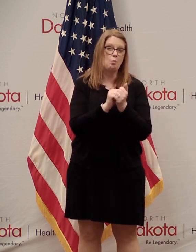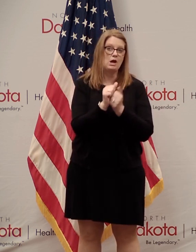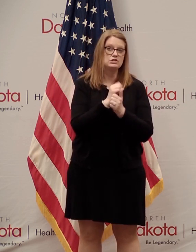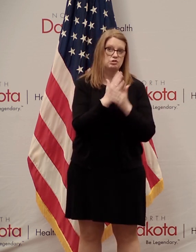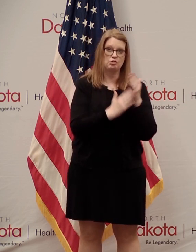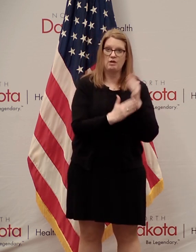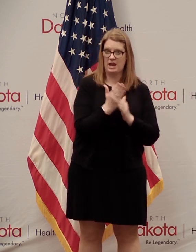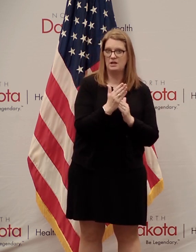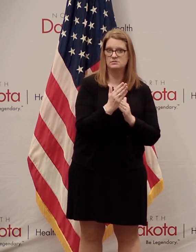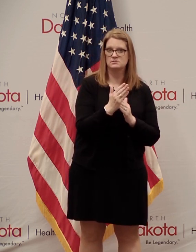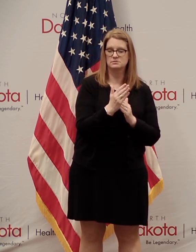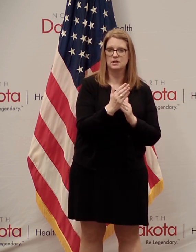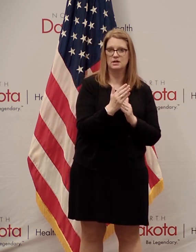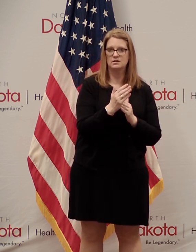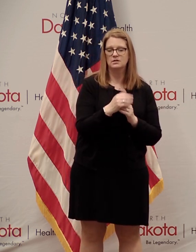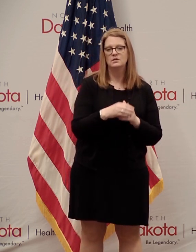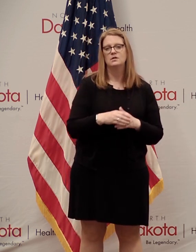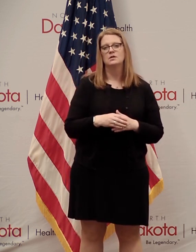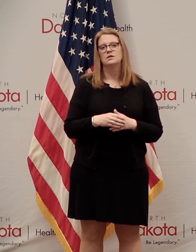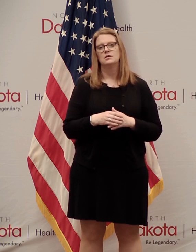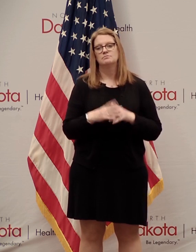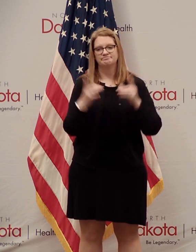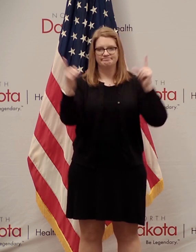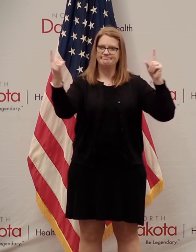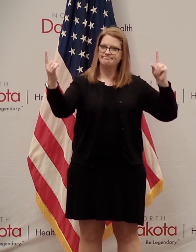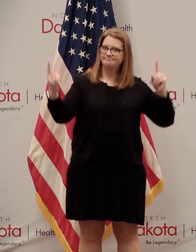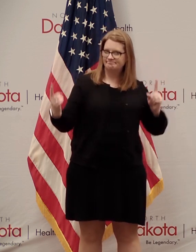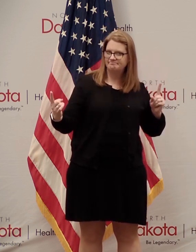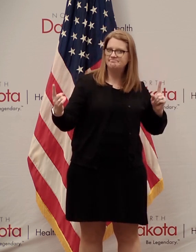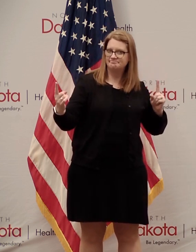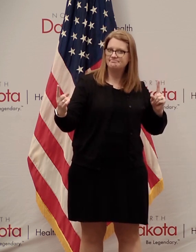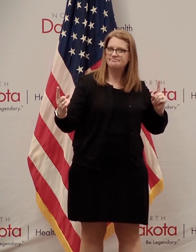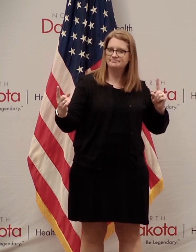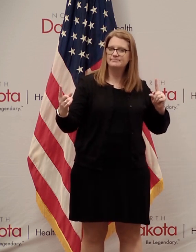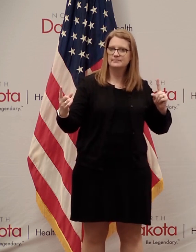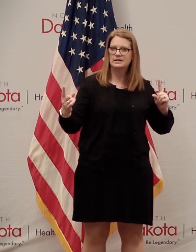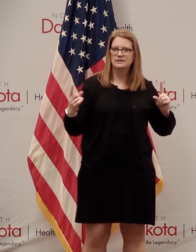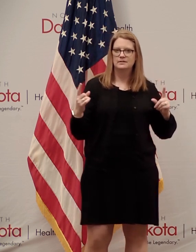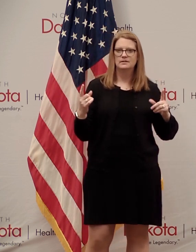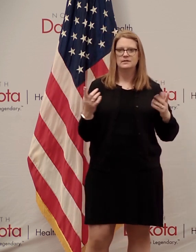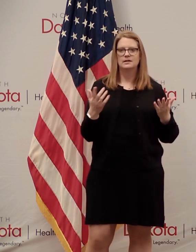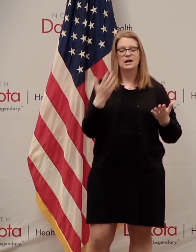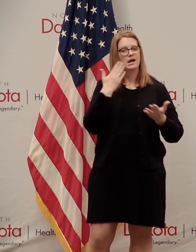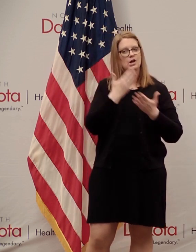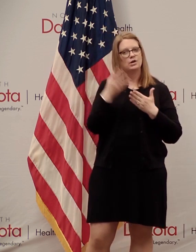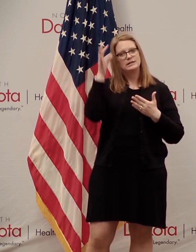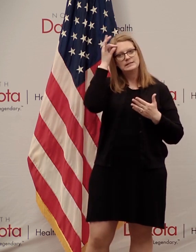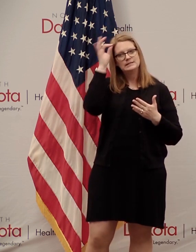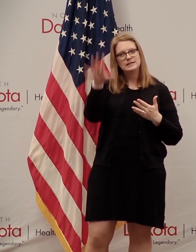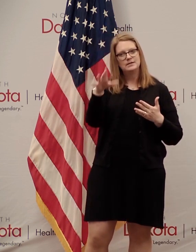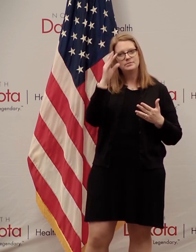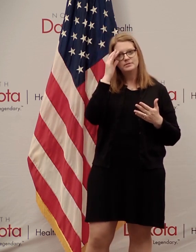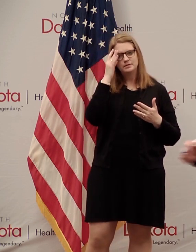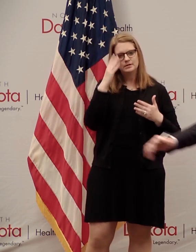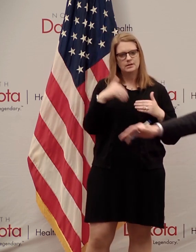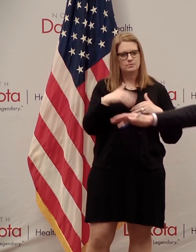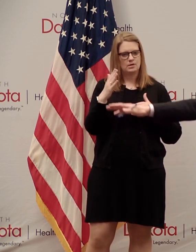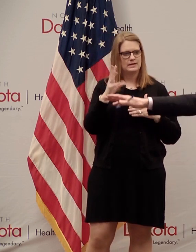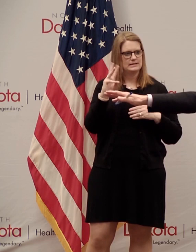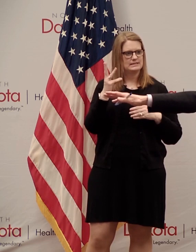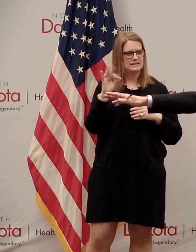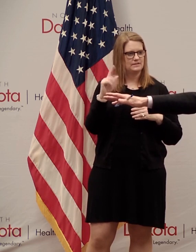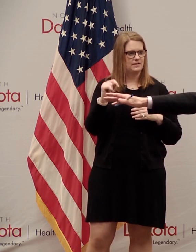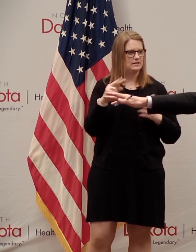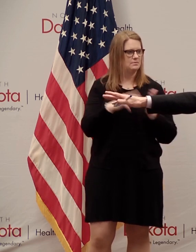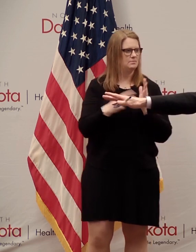doing it well. Practicing physical distancing, which I learned another good tip on the other day, which is if you want to be more than 6 feet apart,